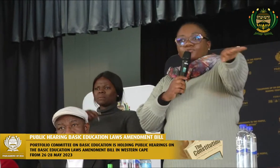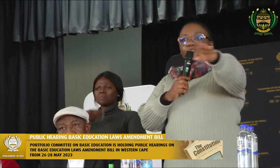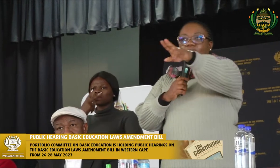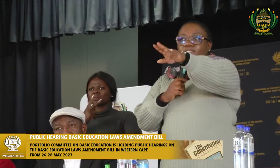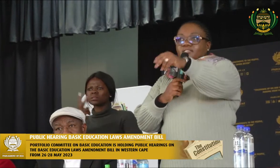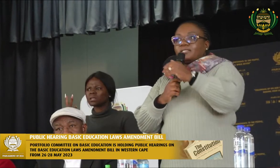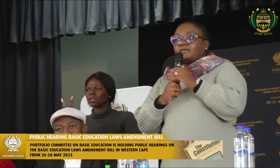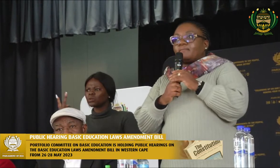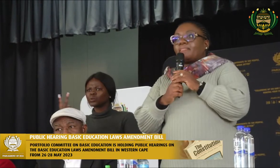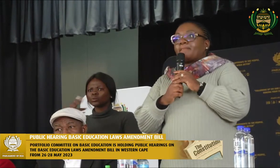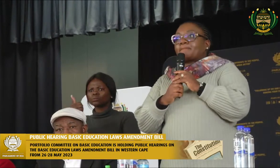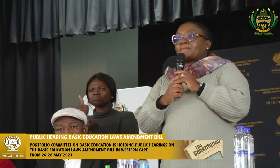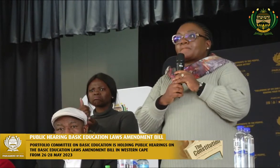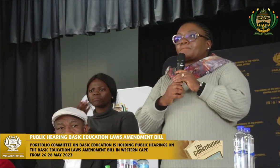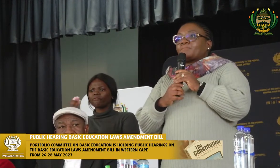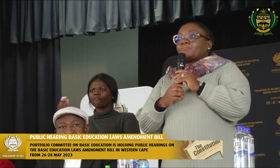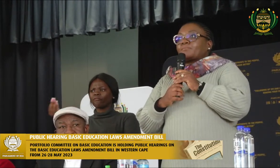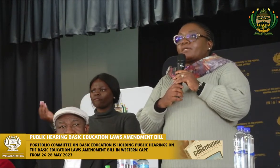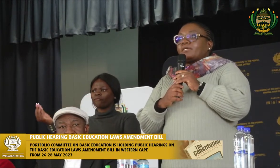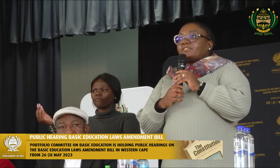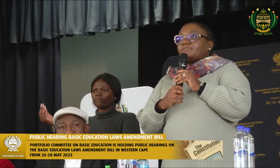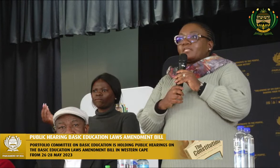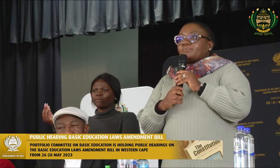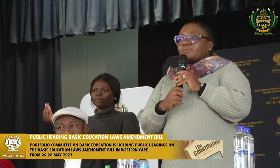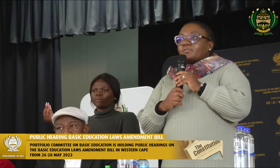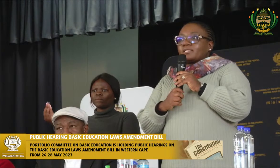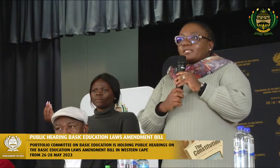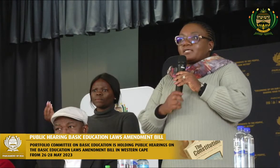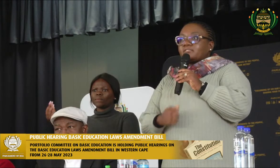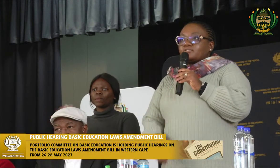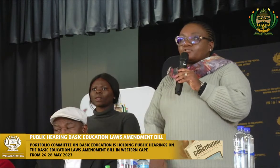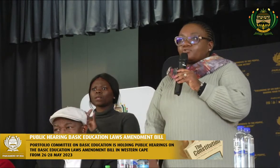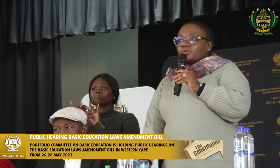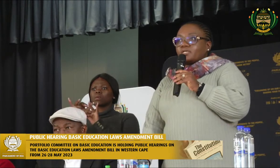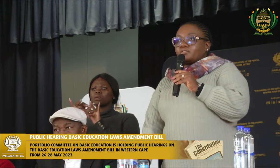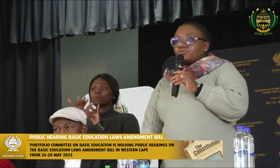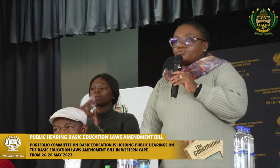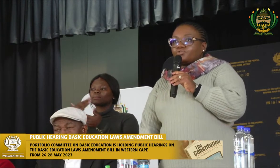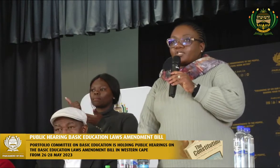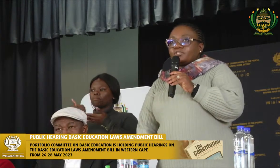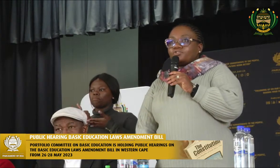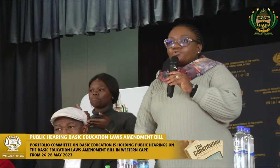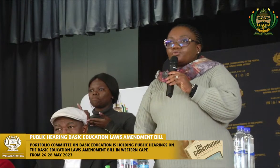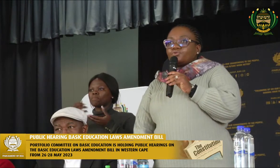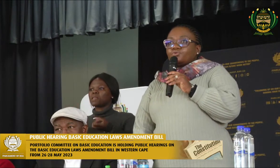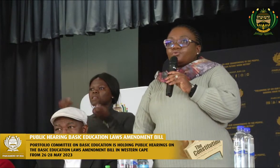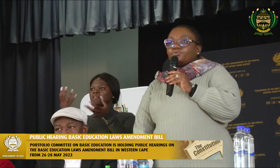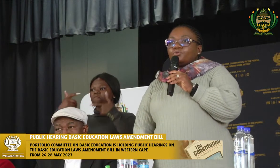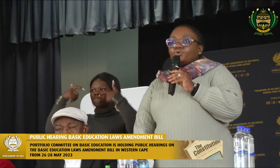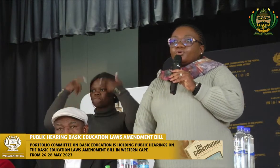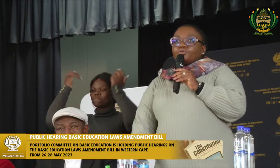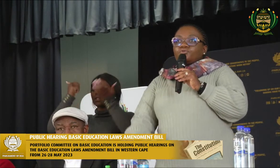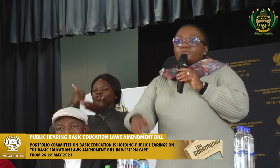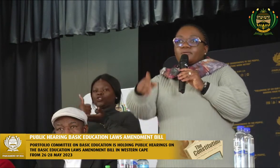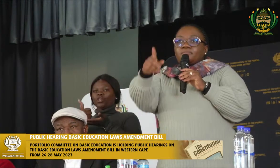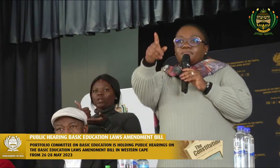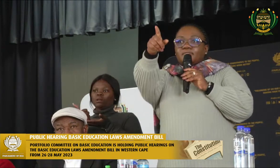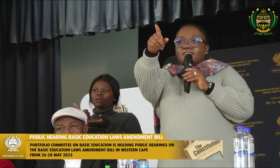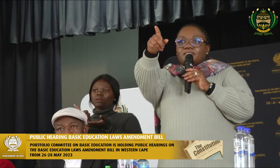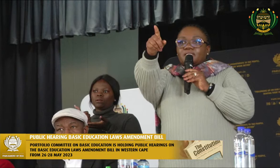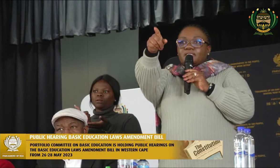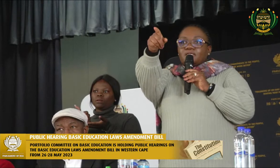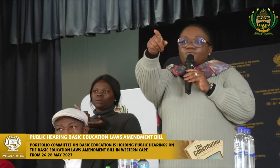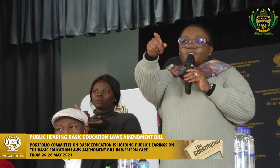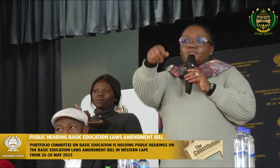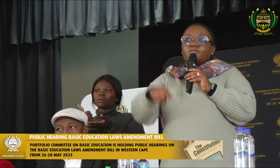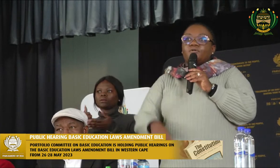about two chairs here, and if there are people that can assist to get those chairs to them,